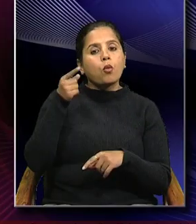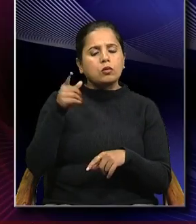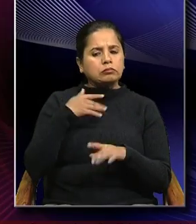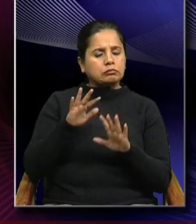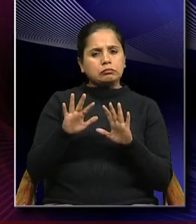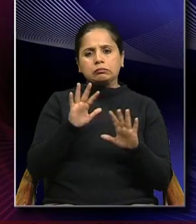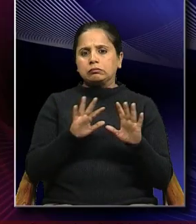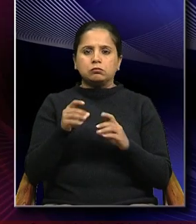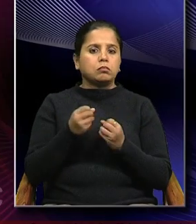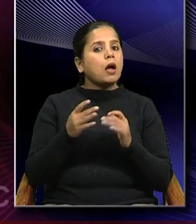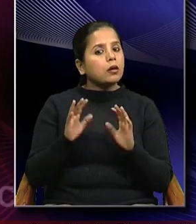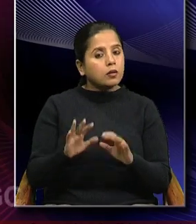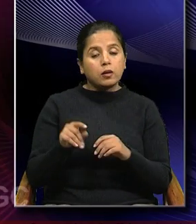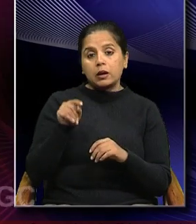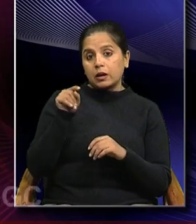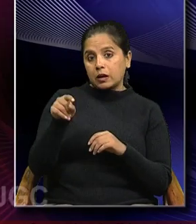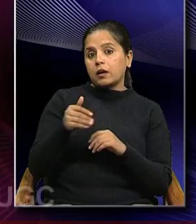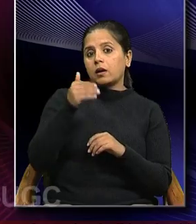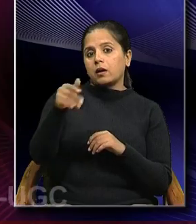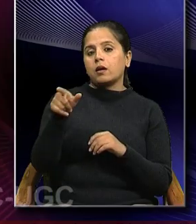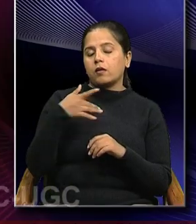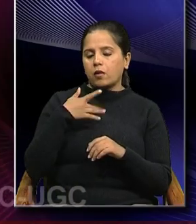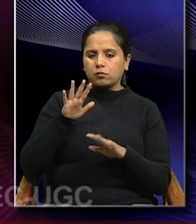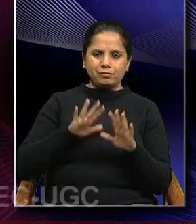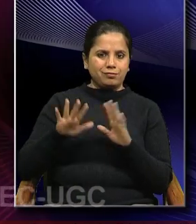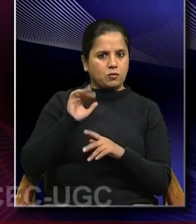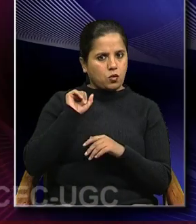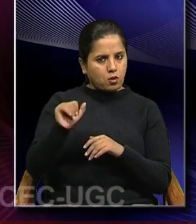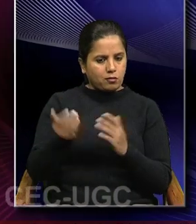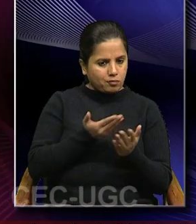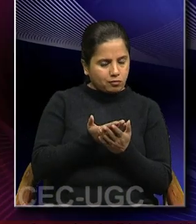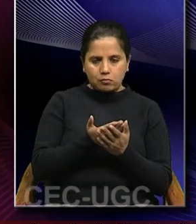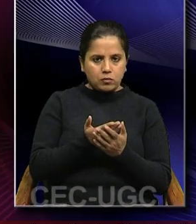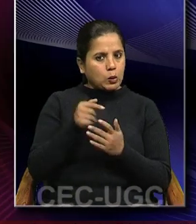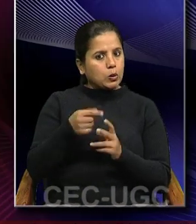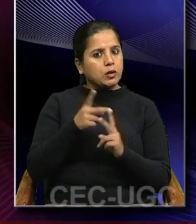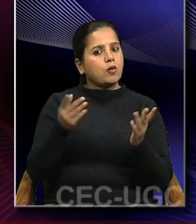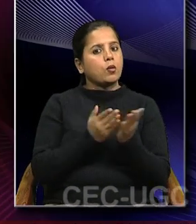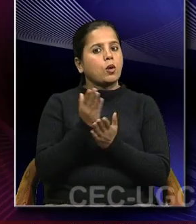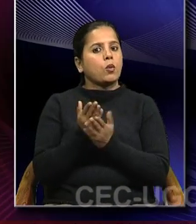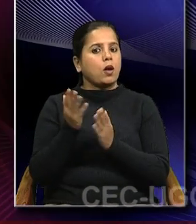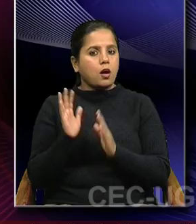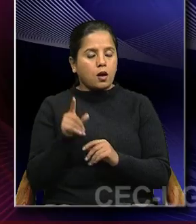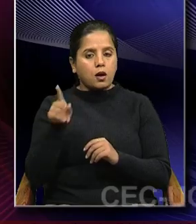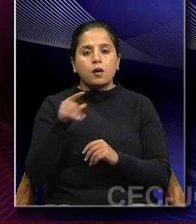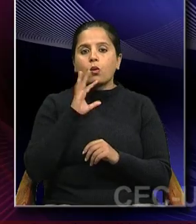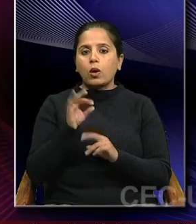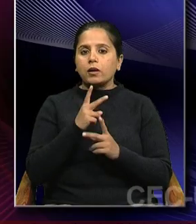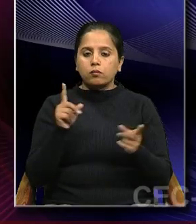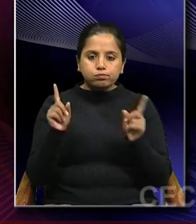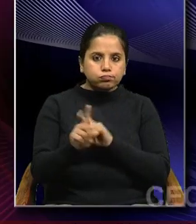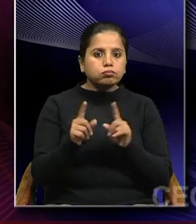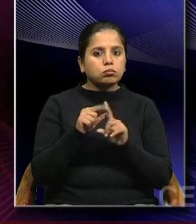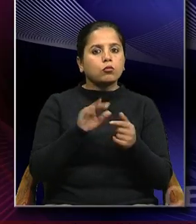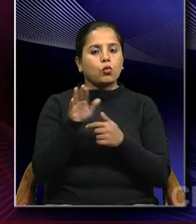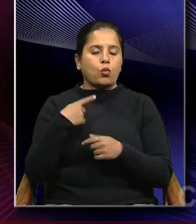resistance nowadays. So, they are going to resist your offerings by different ways, by on different fronts. So, we have